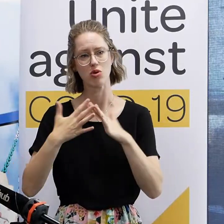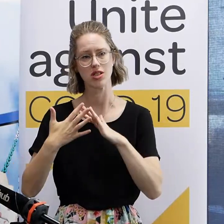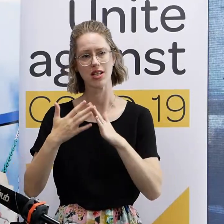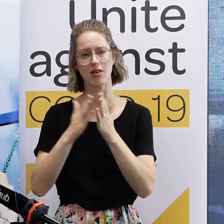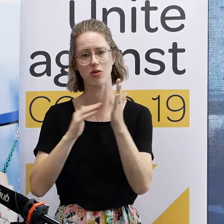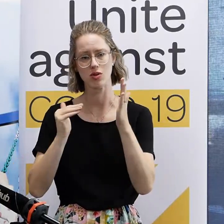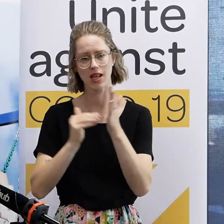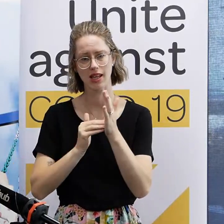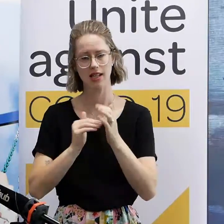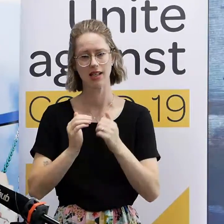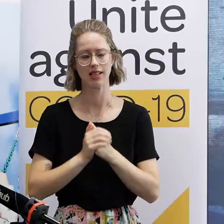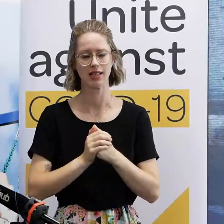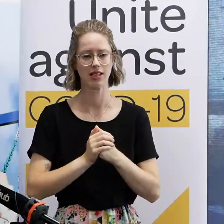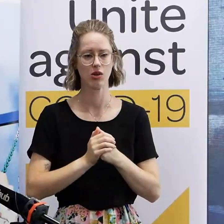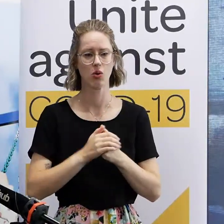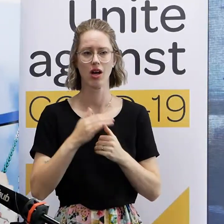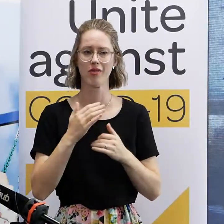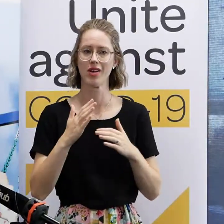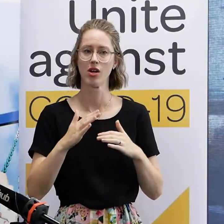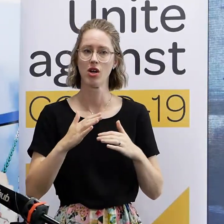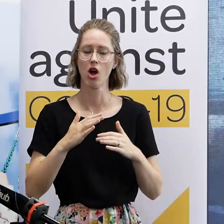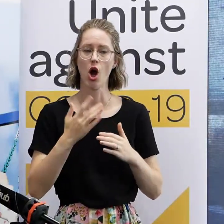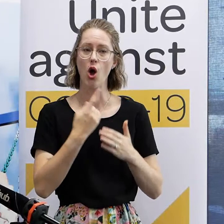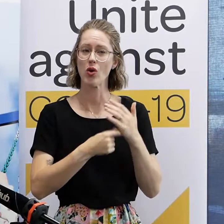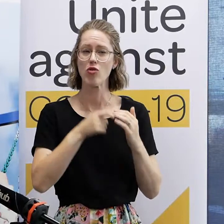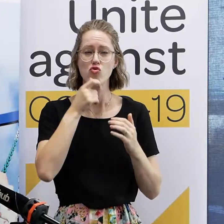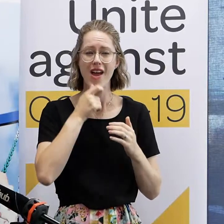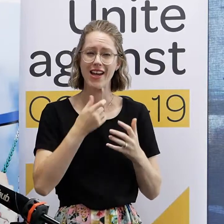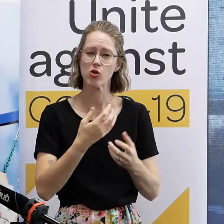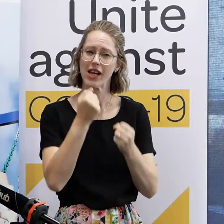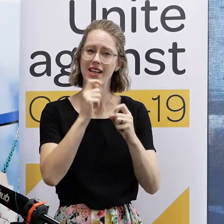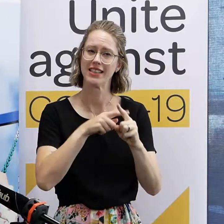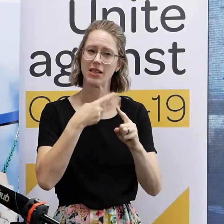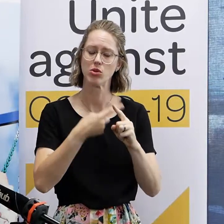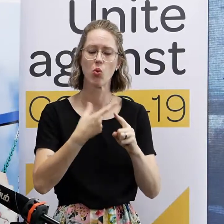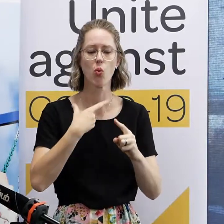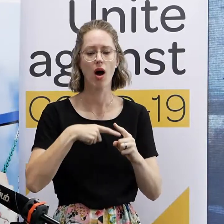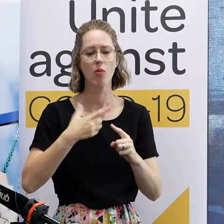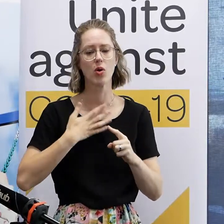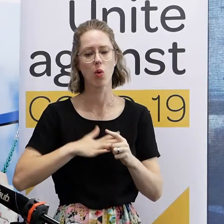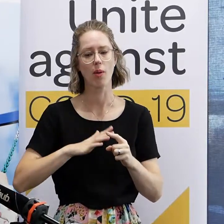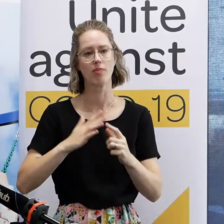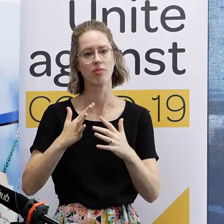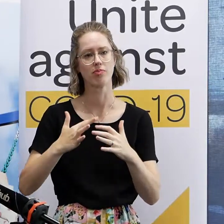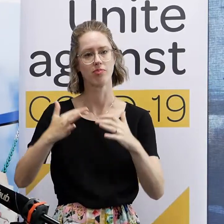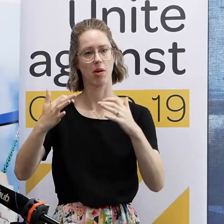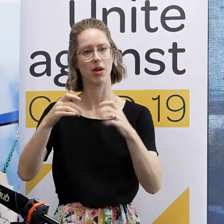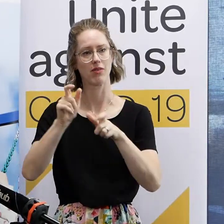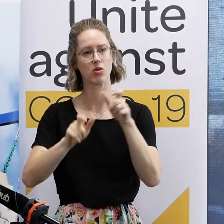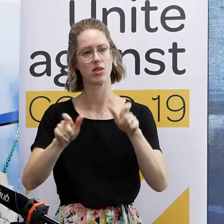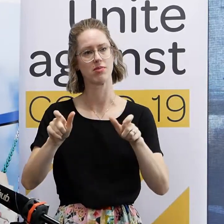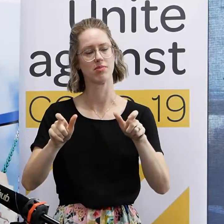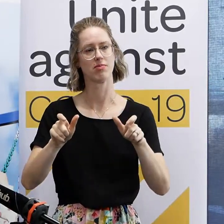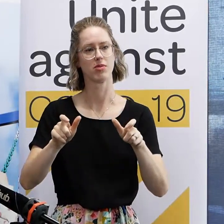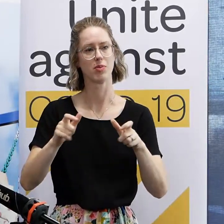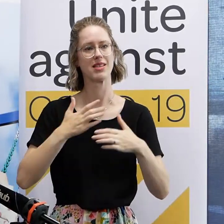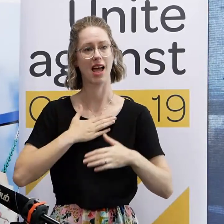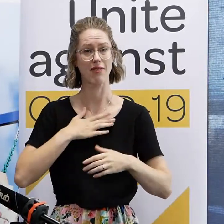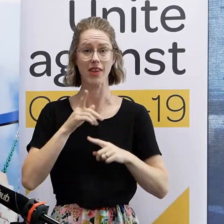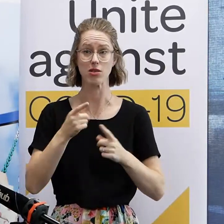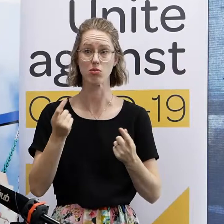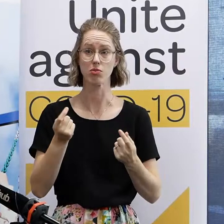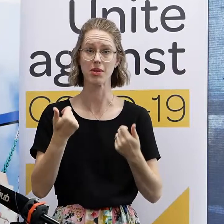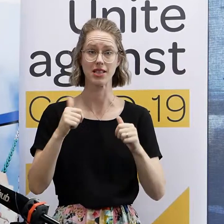New Zealand. We set a very high bar for exemptions in order to ensure that public safety, and this has worked really well for us for the last